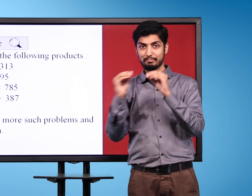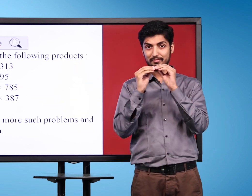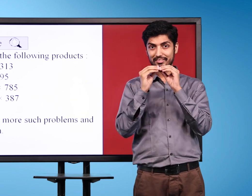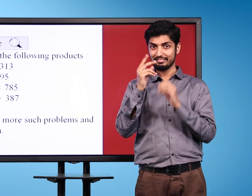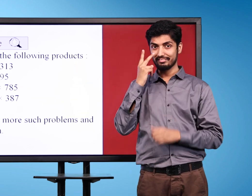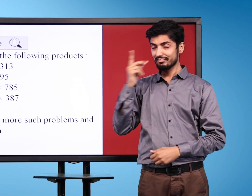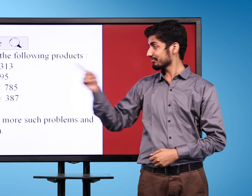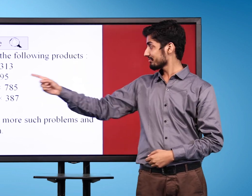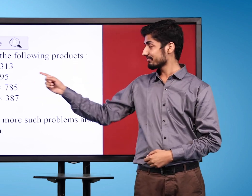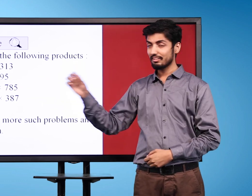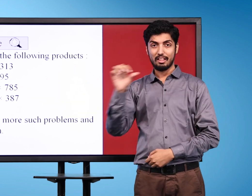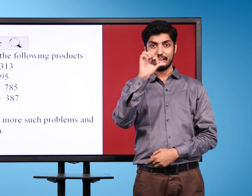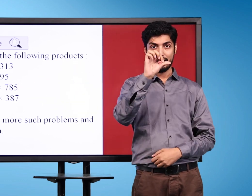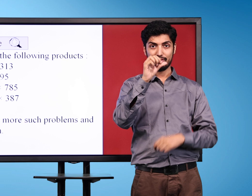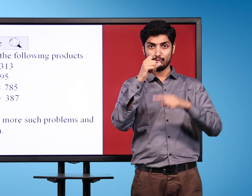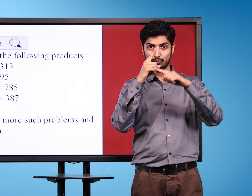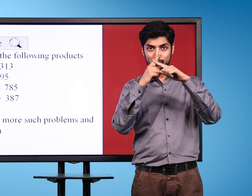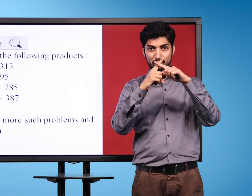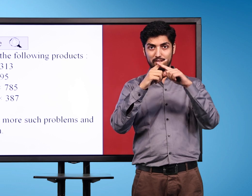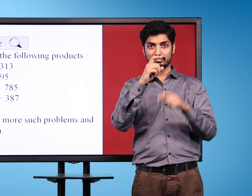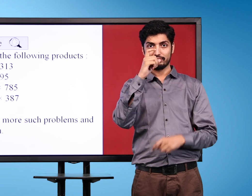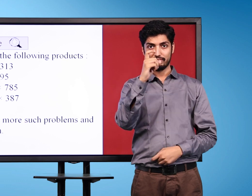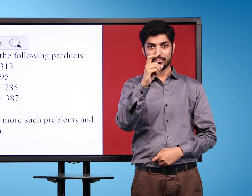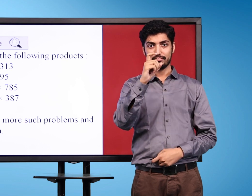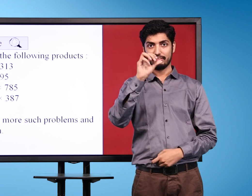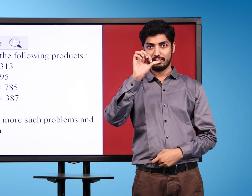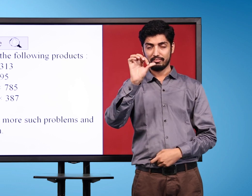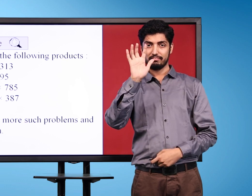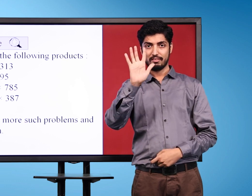B. 9 multiplied by 795.